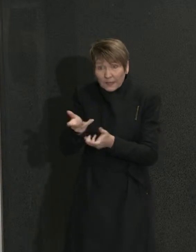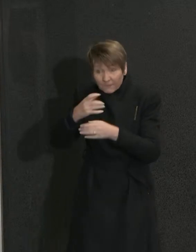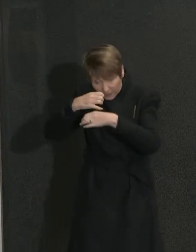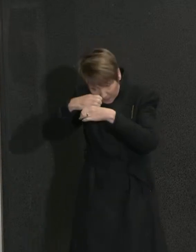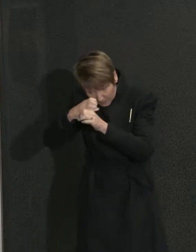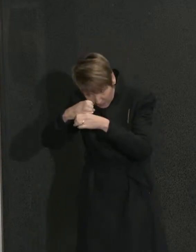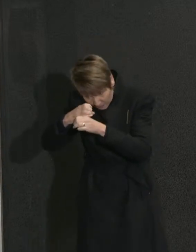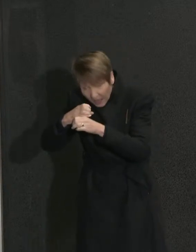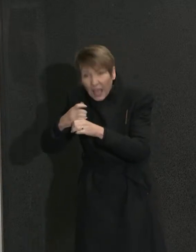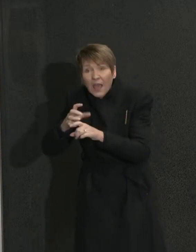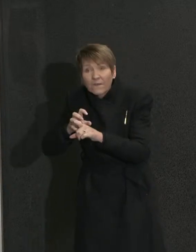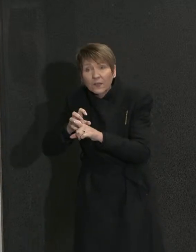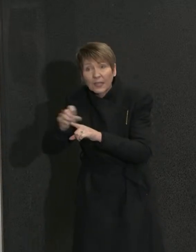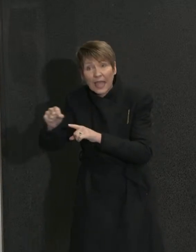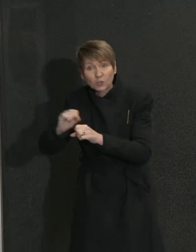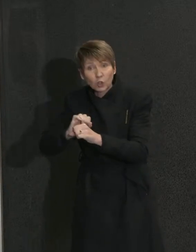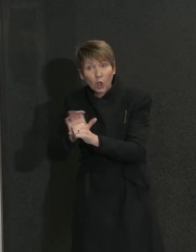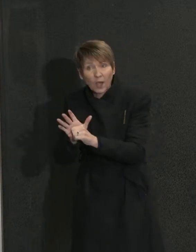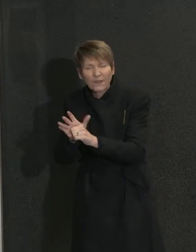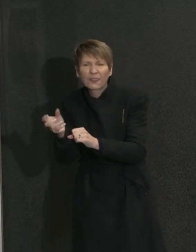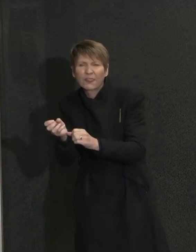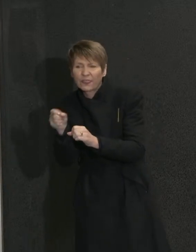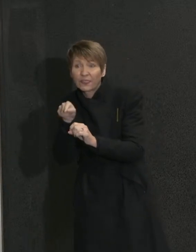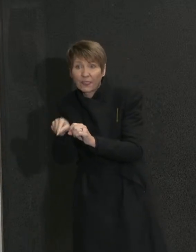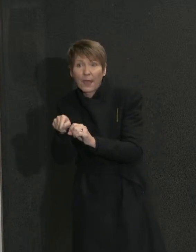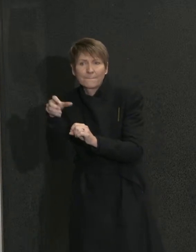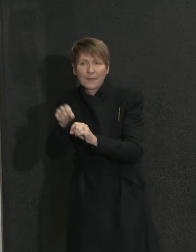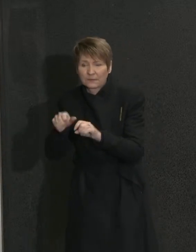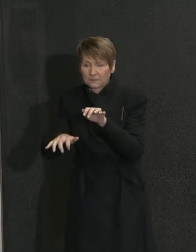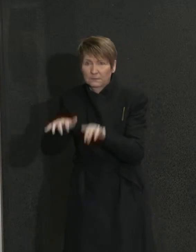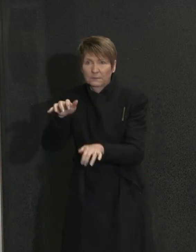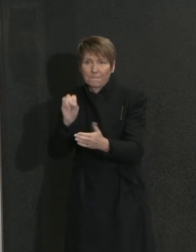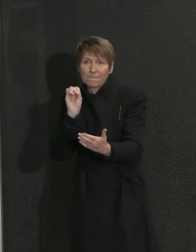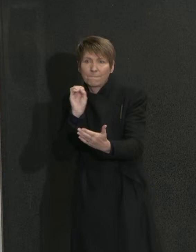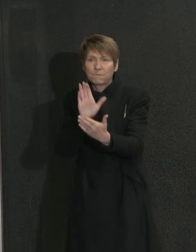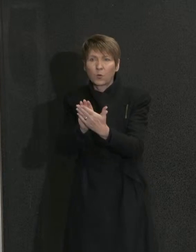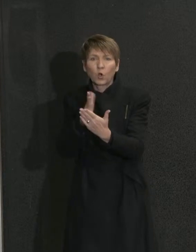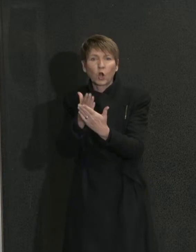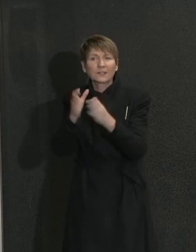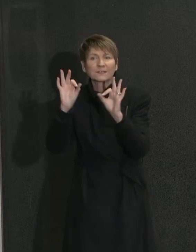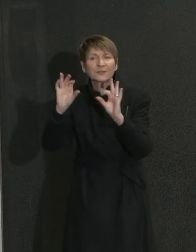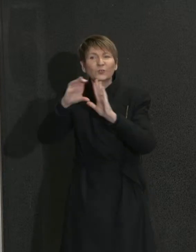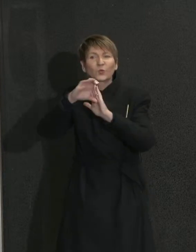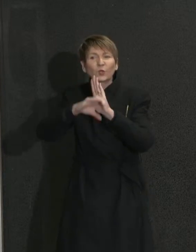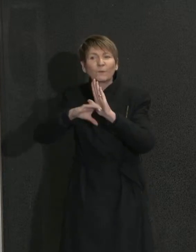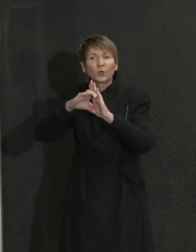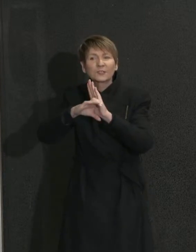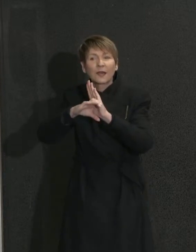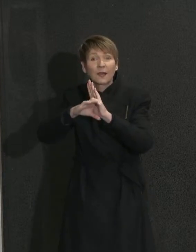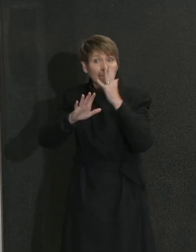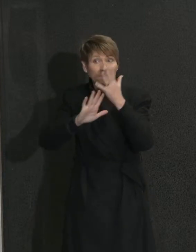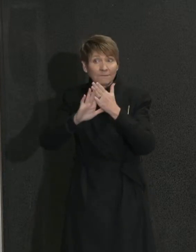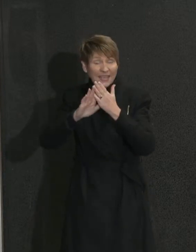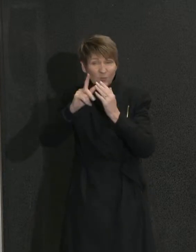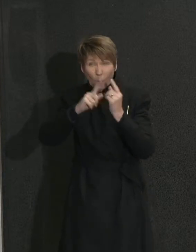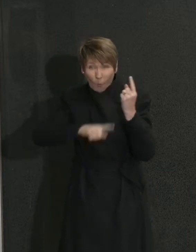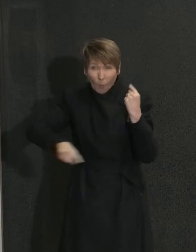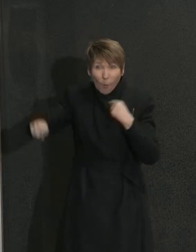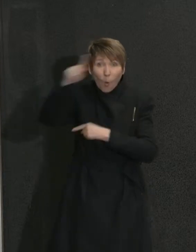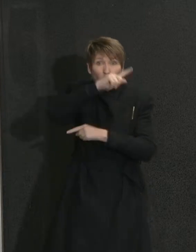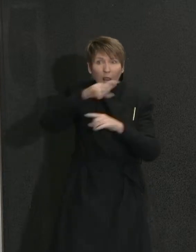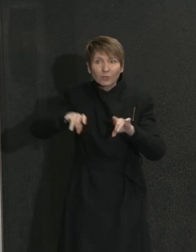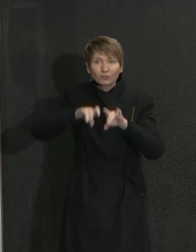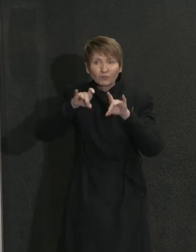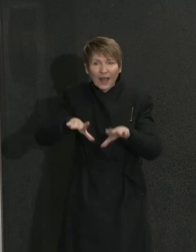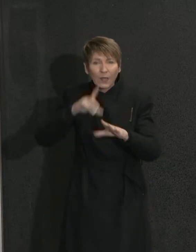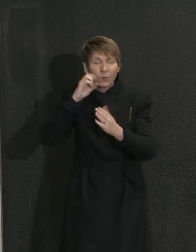you, we will. But you are right to say it may be that we can never get an exact match. And the City of Maribyrnong case... Which would not be the first